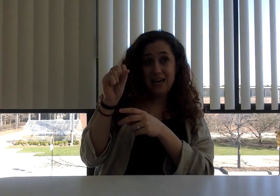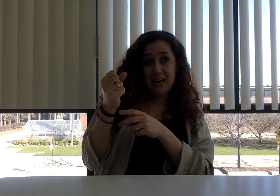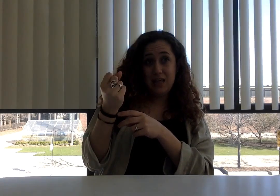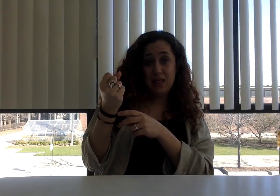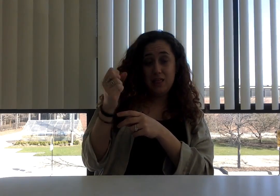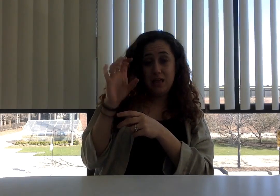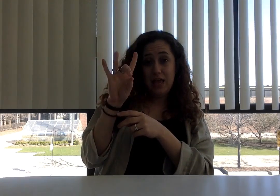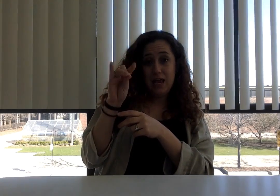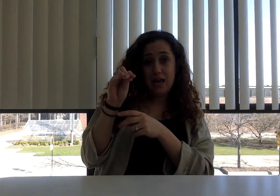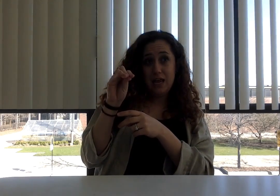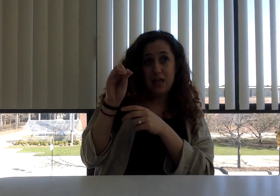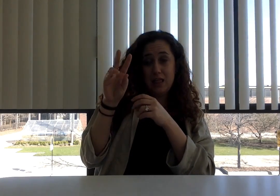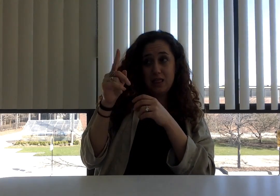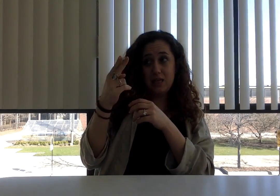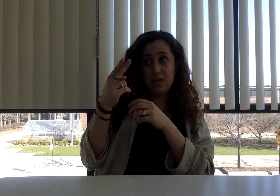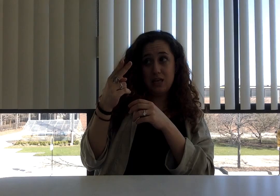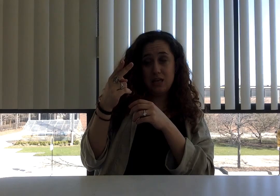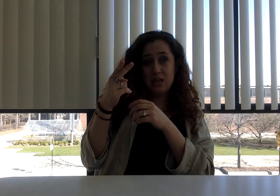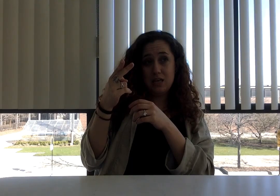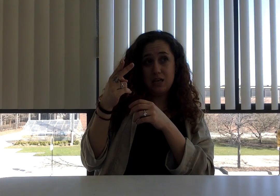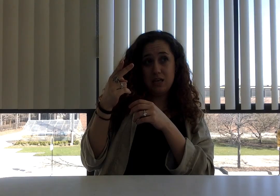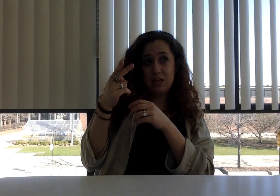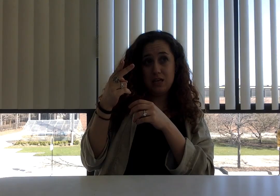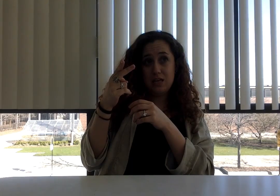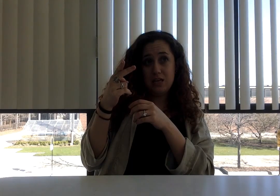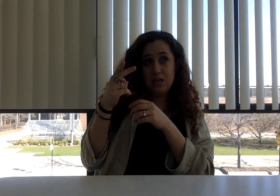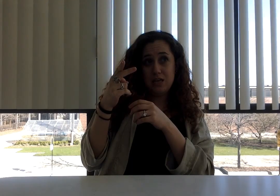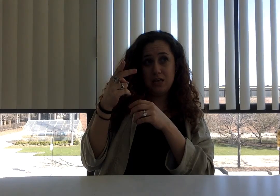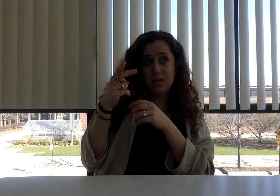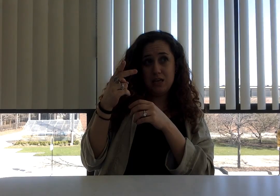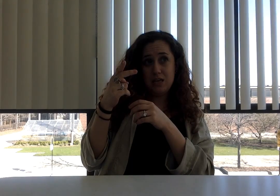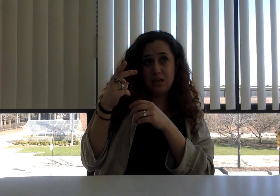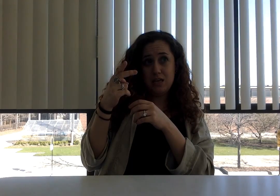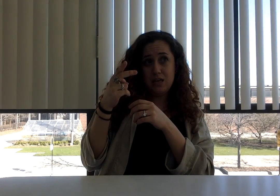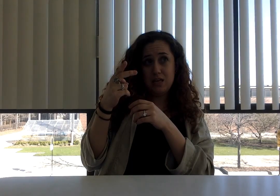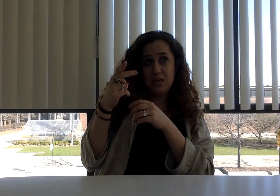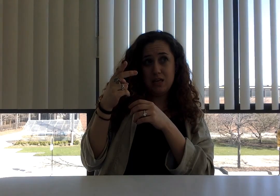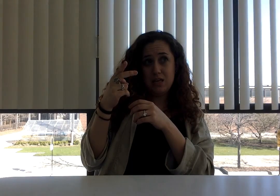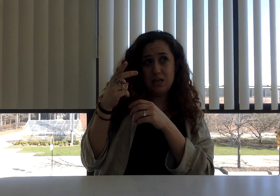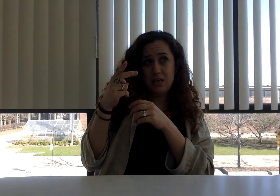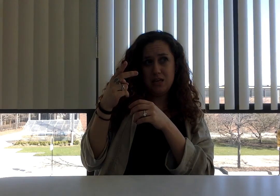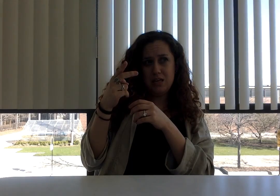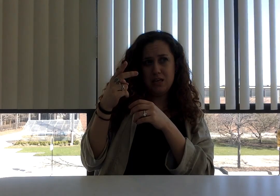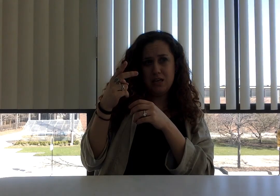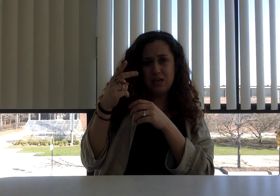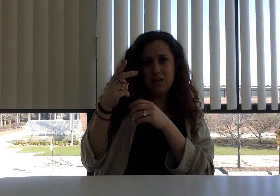rotation? Okay. And this will be posted for you Okay. to look at.